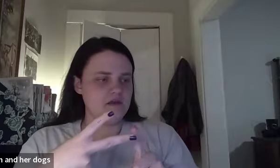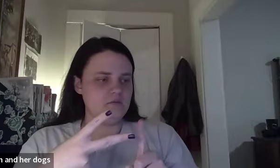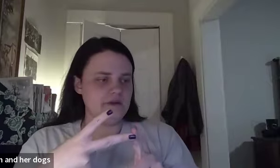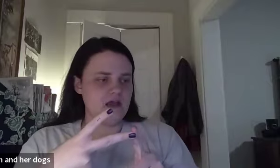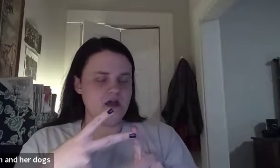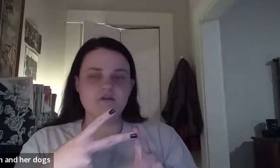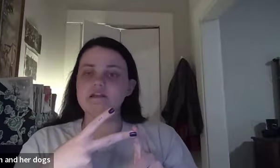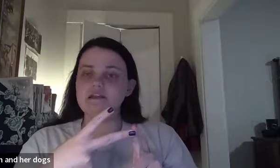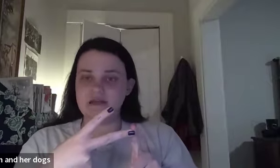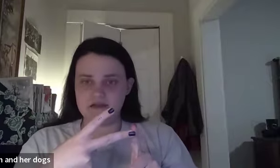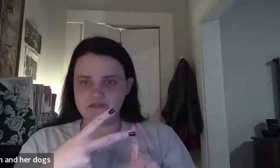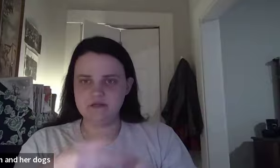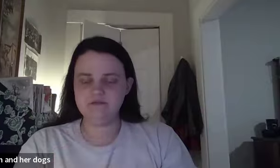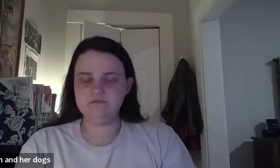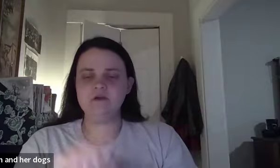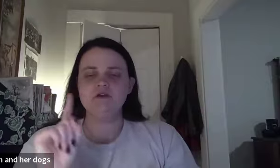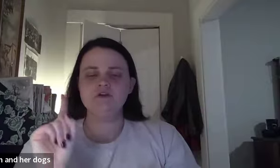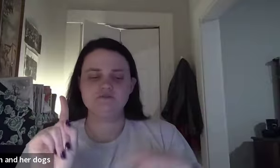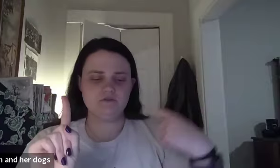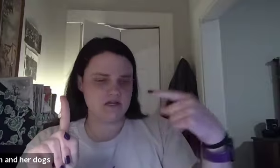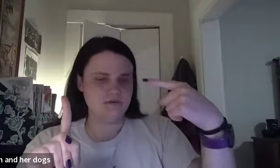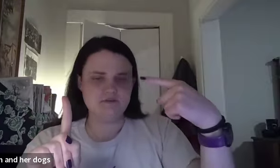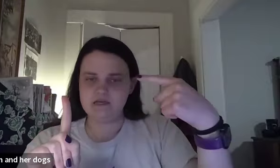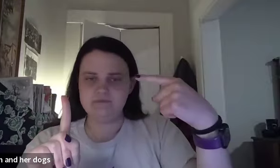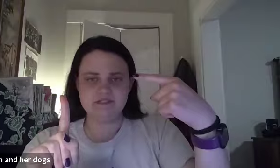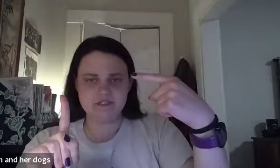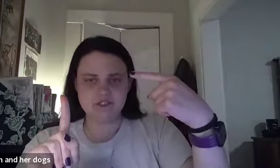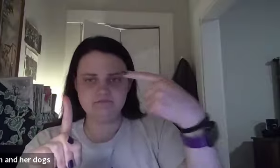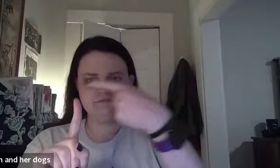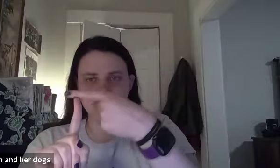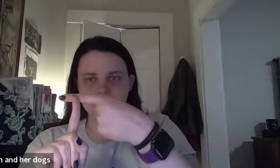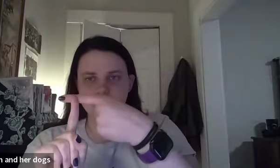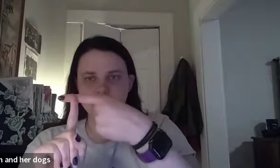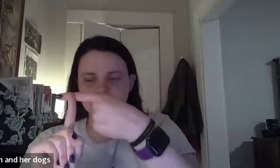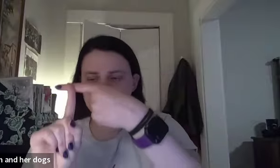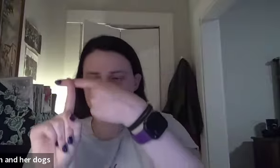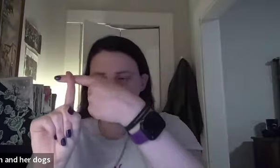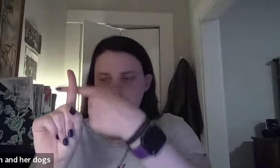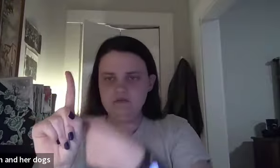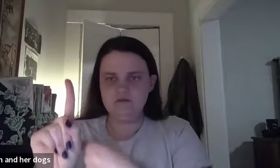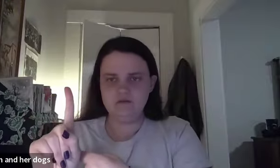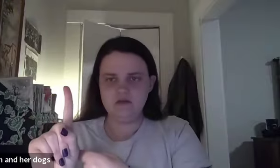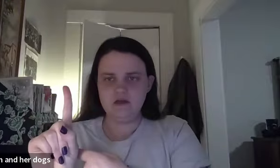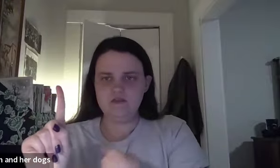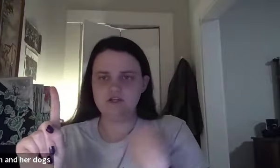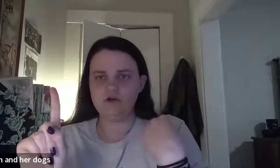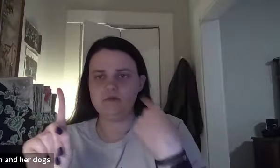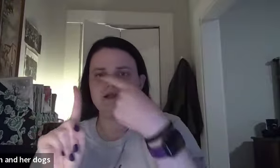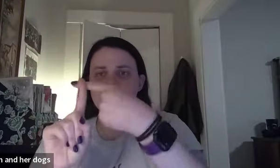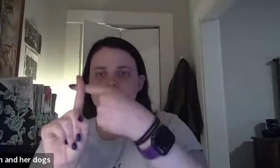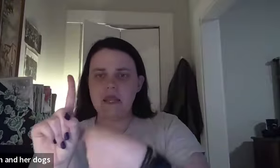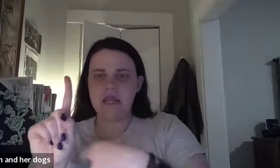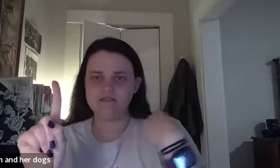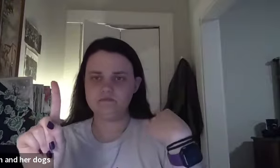Then we have last month. So for last month, same position you're going to do. So month, and then you go back last